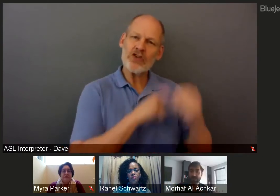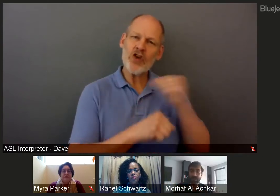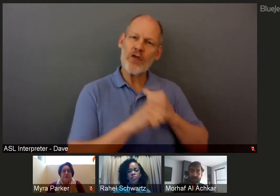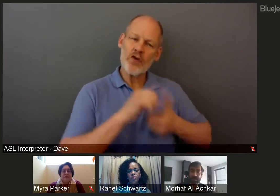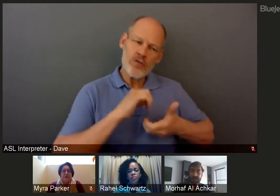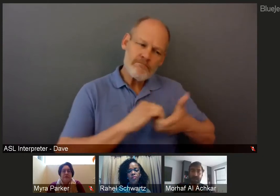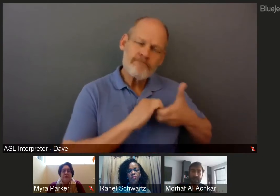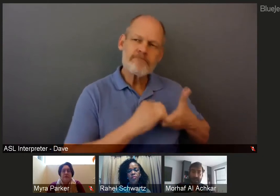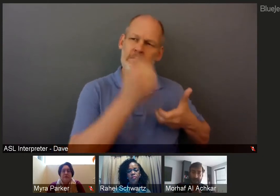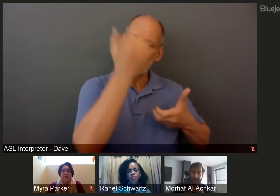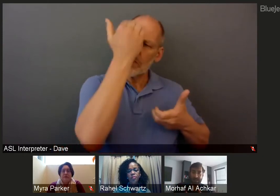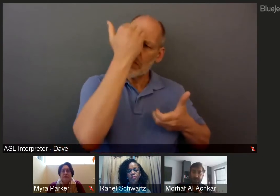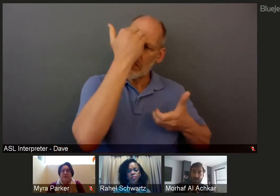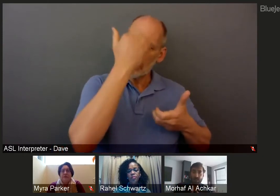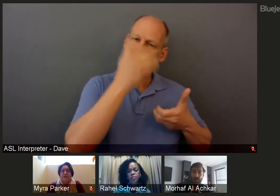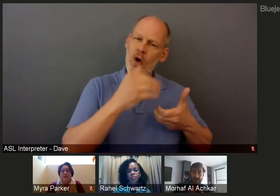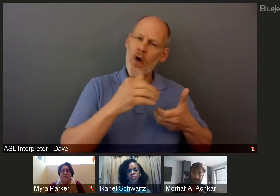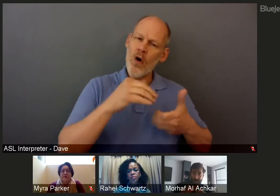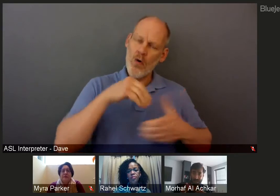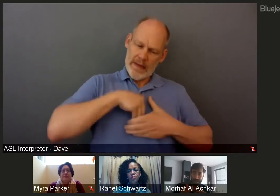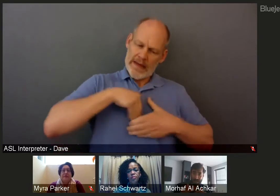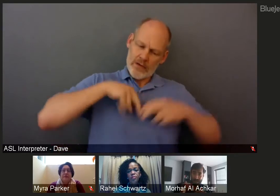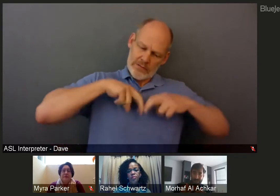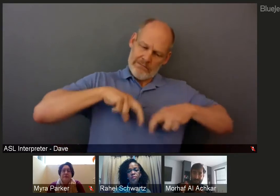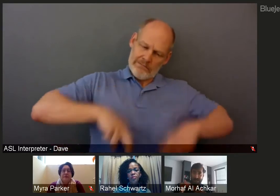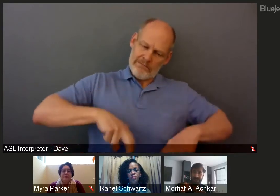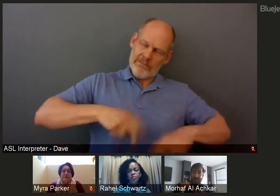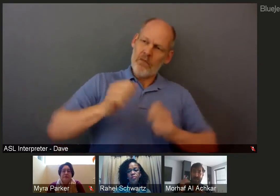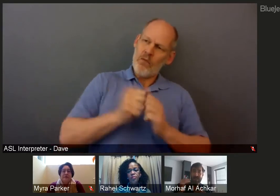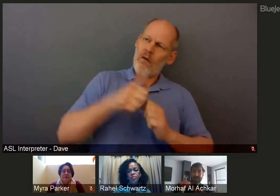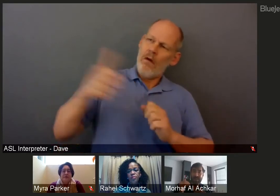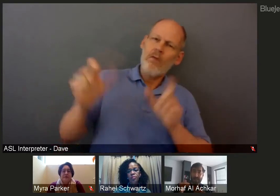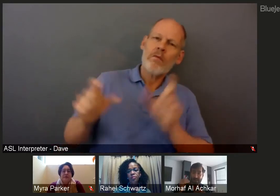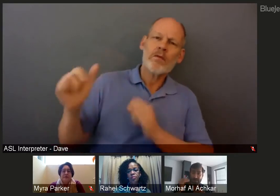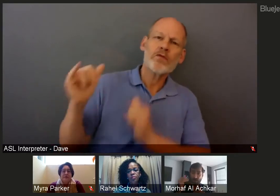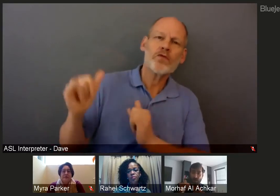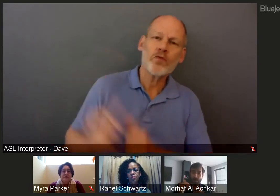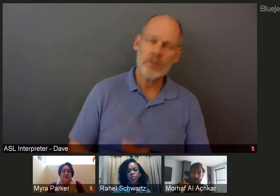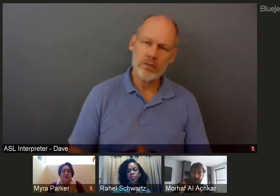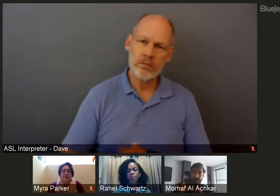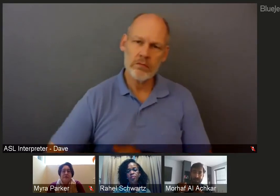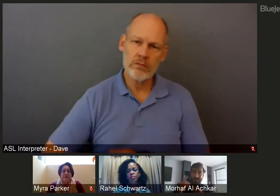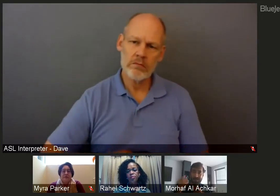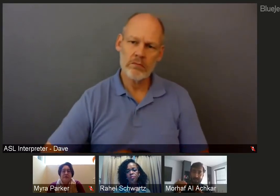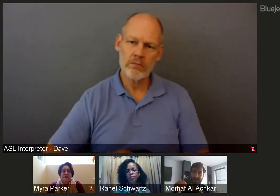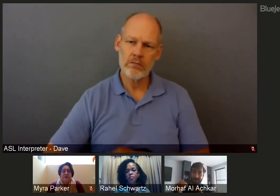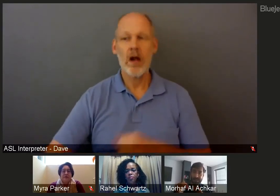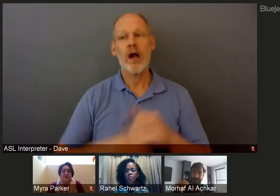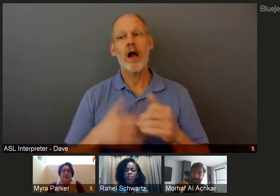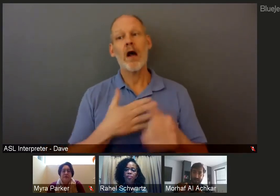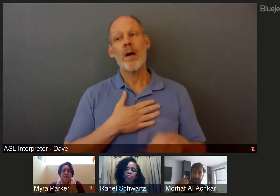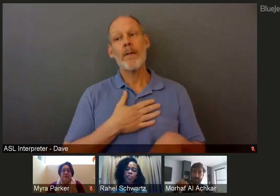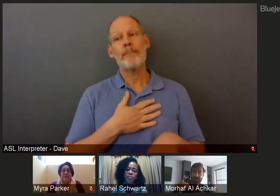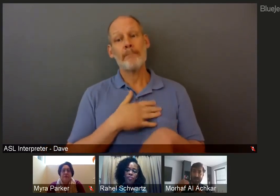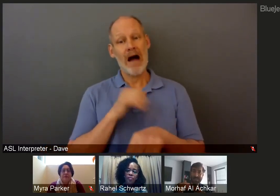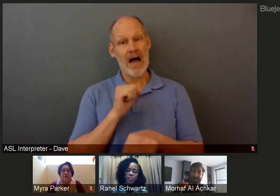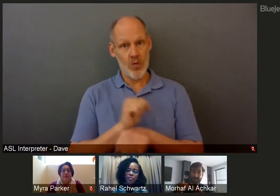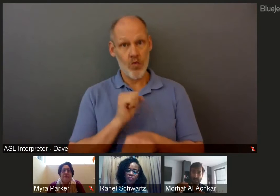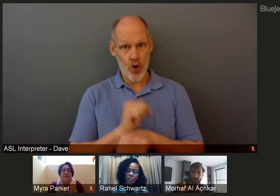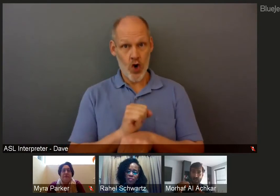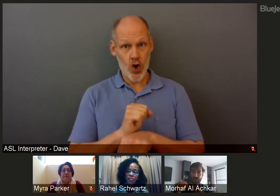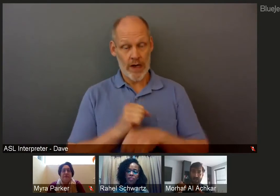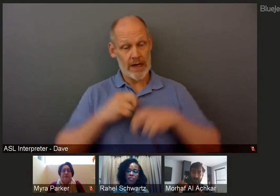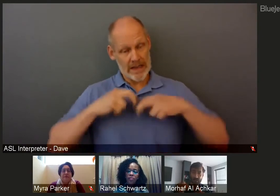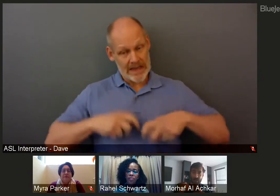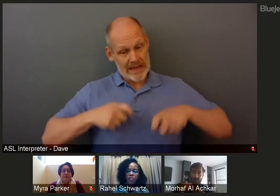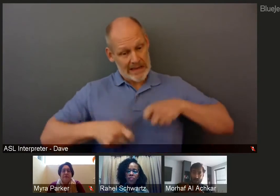lung cancer community. As my work as my work to become anti-racist, as my efforts myself